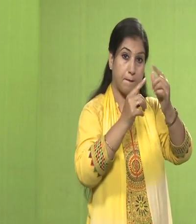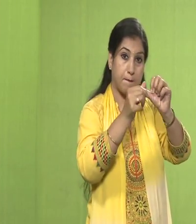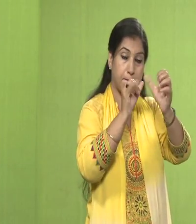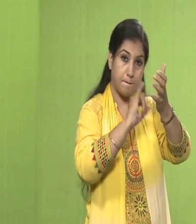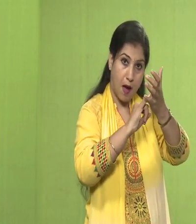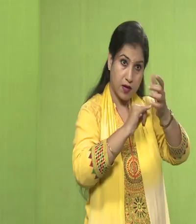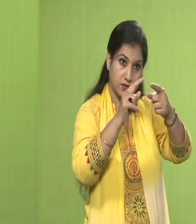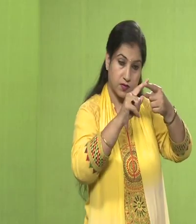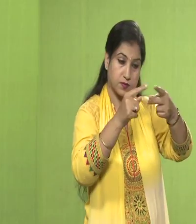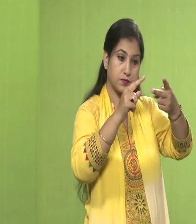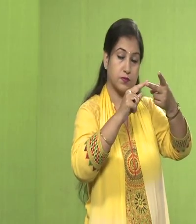cartography, etc.